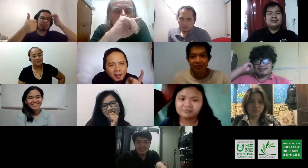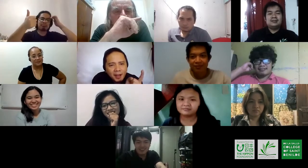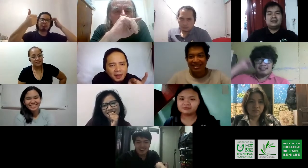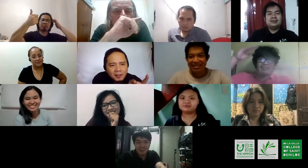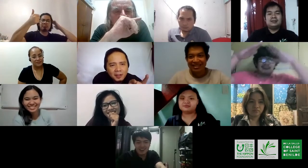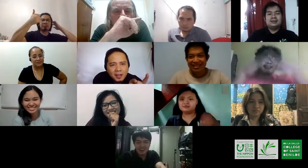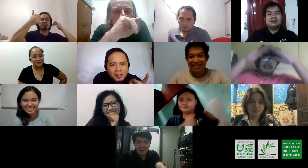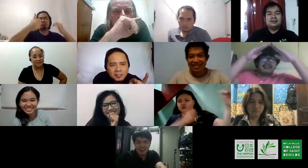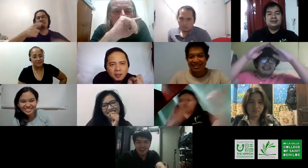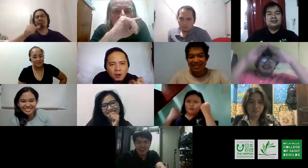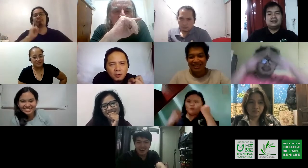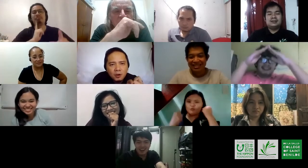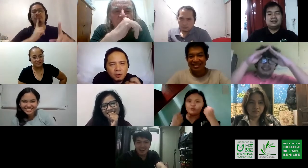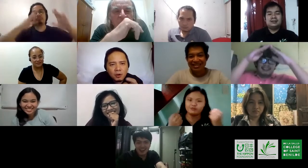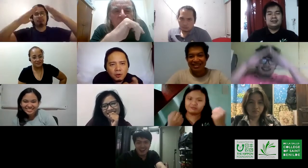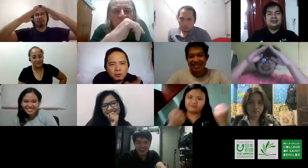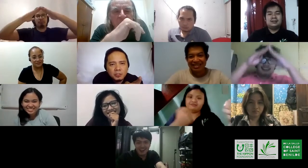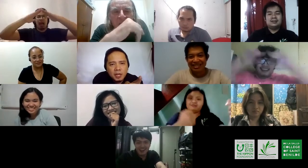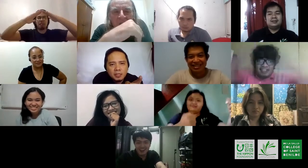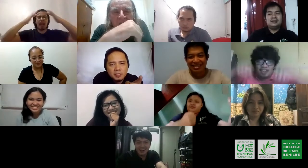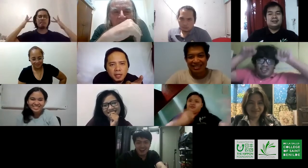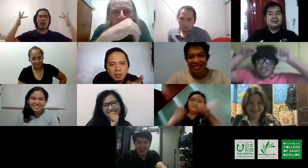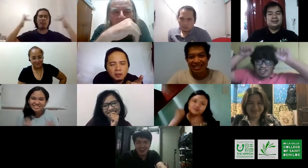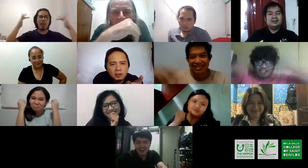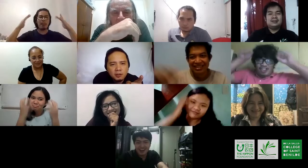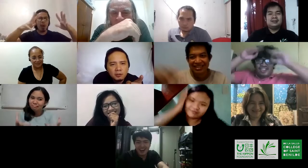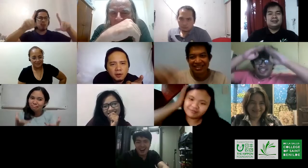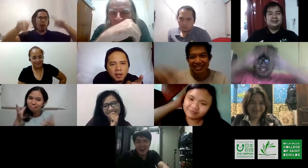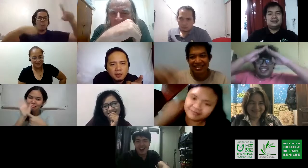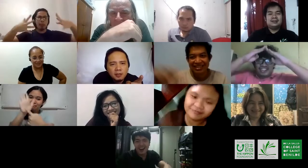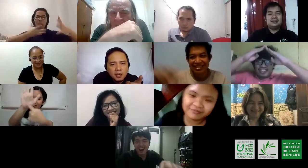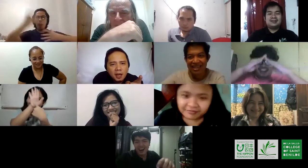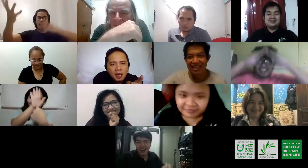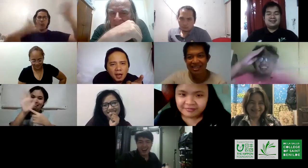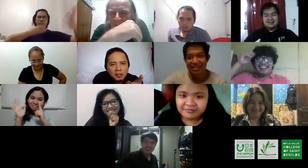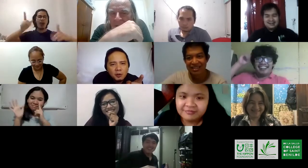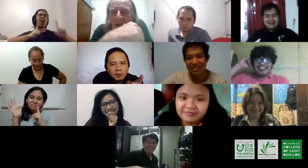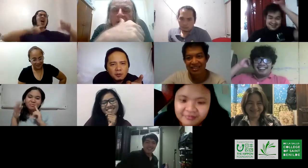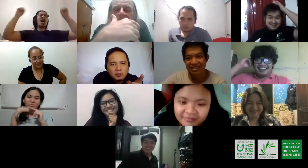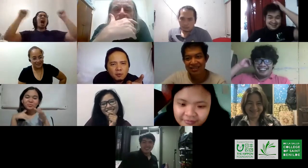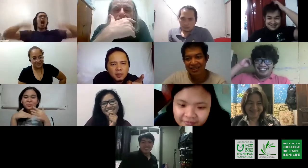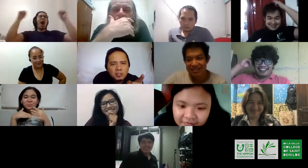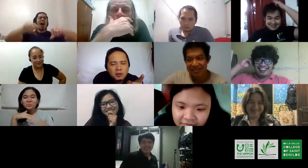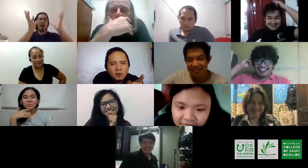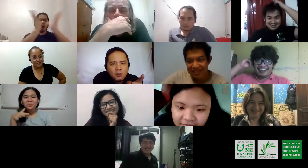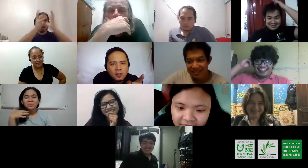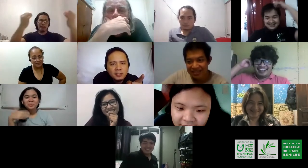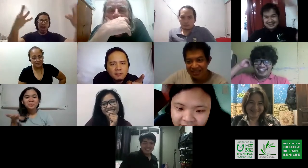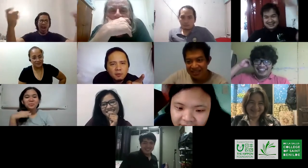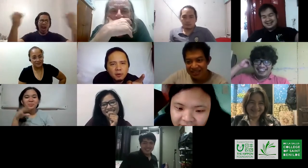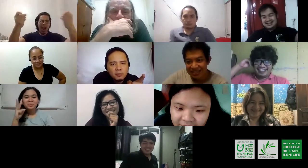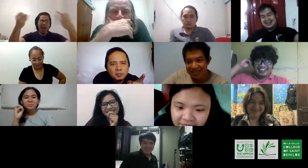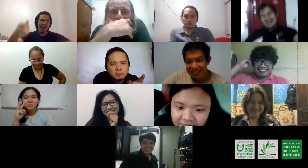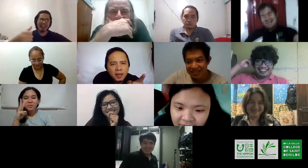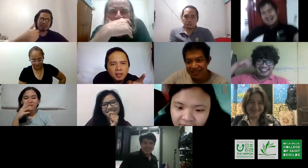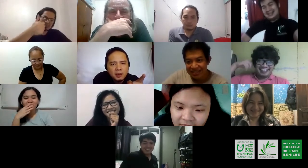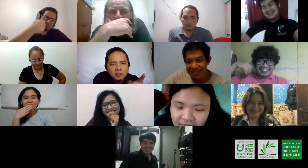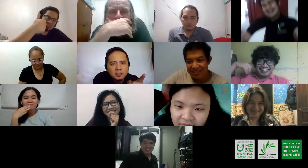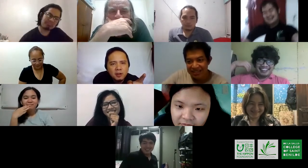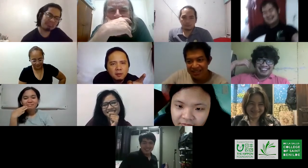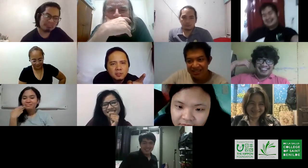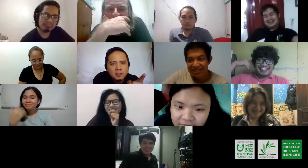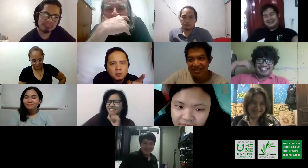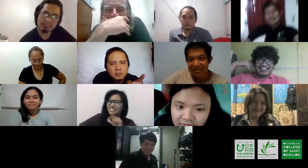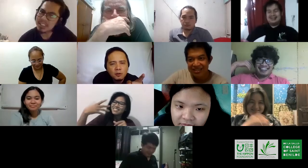anyway, then Kyla's saying go, go, go. Shaka's saying great. You know, there was so much noise and everyone was banging on